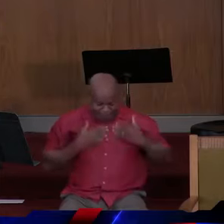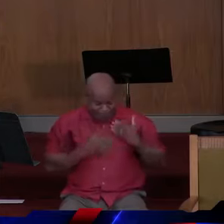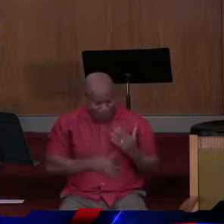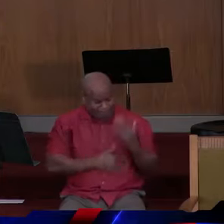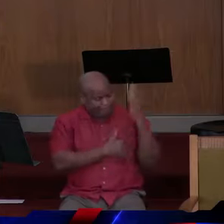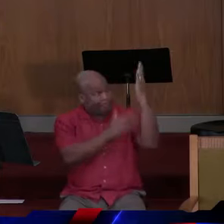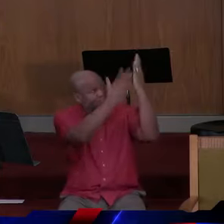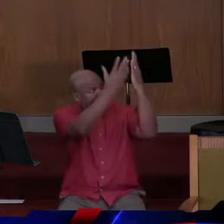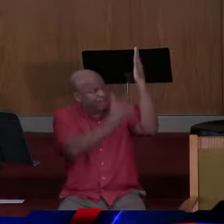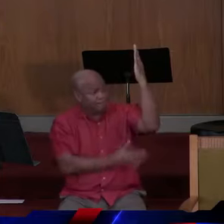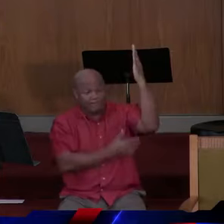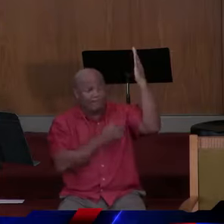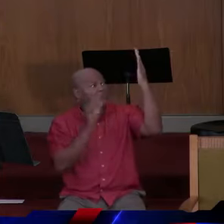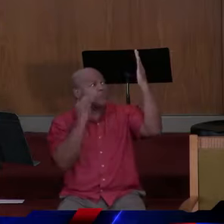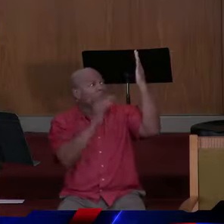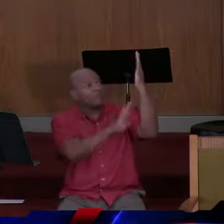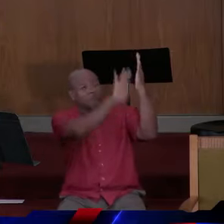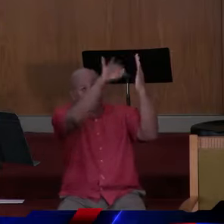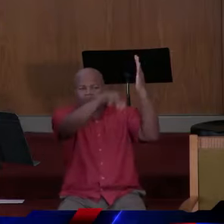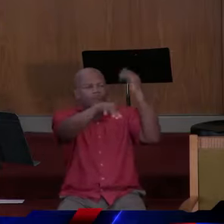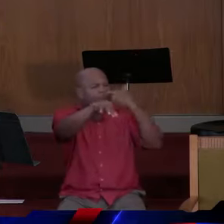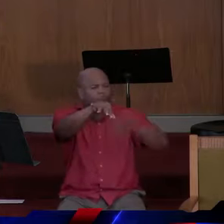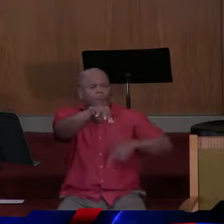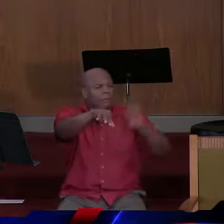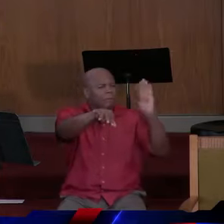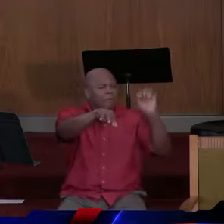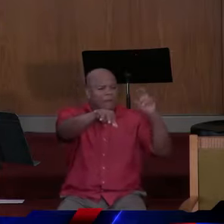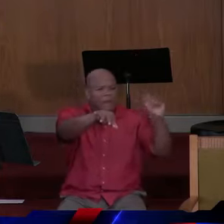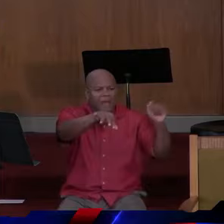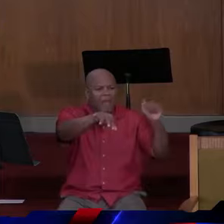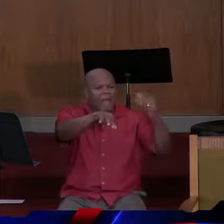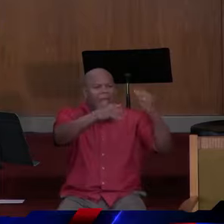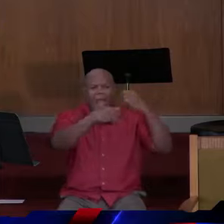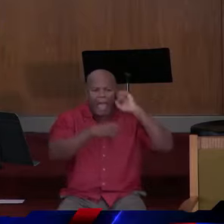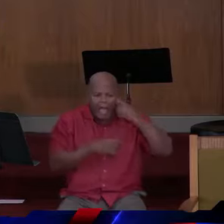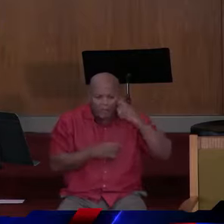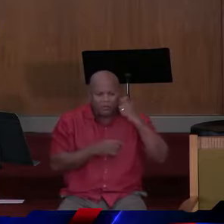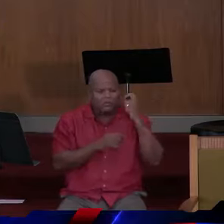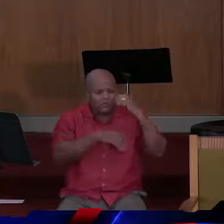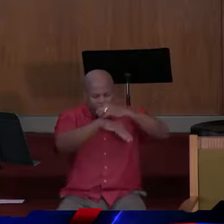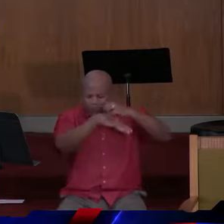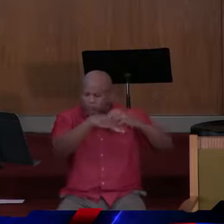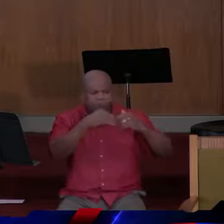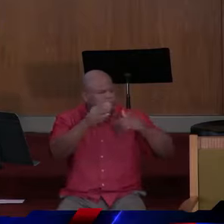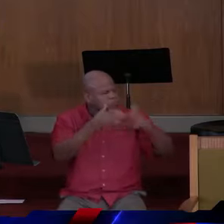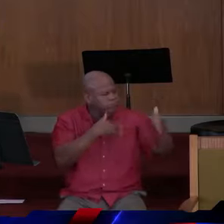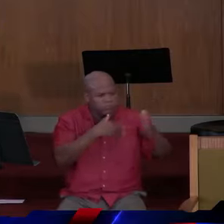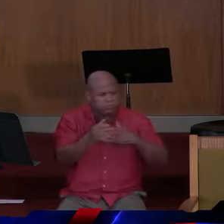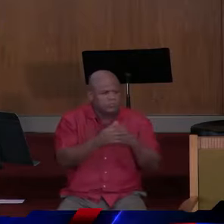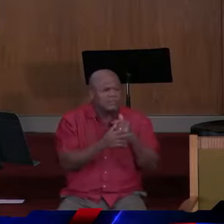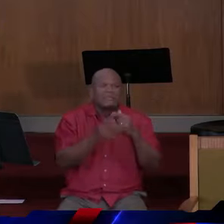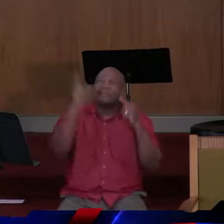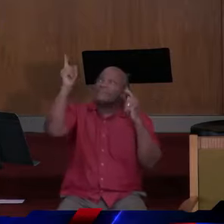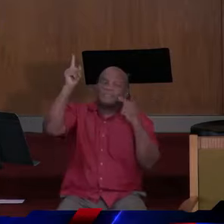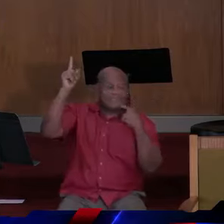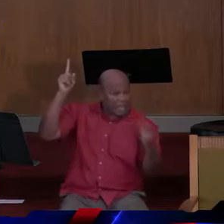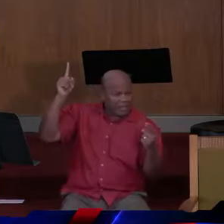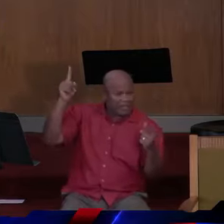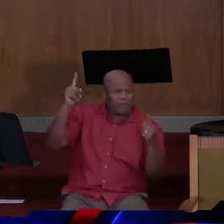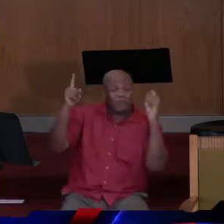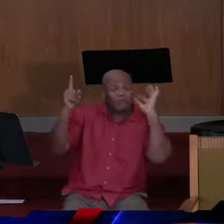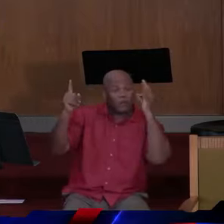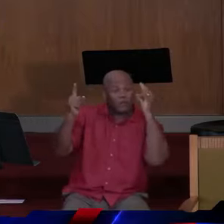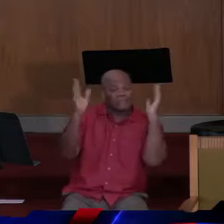fruit, and I don't care if you're a banana tree, an apple tree, a grapevine. Listen, he tells you what fruit he expects from